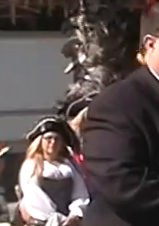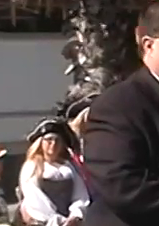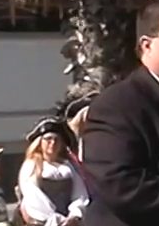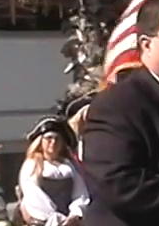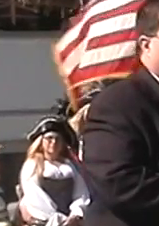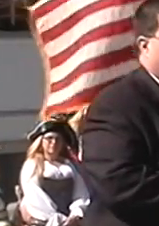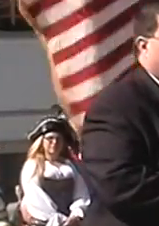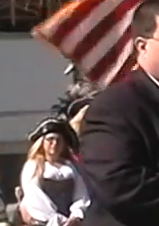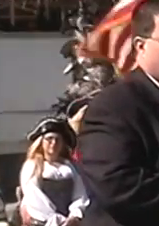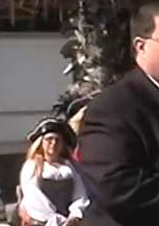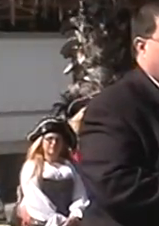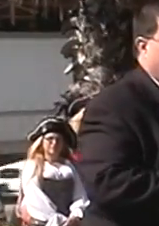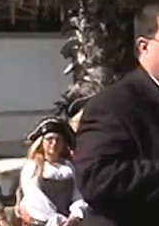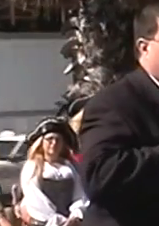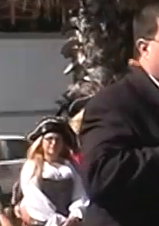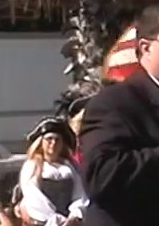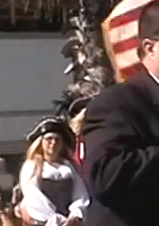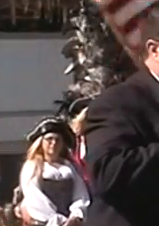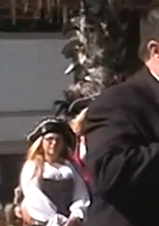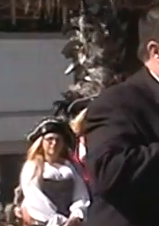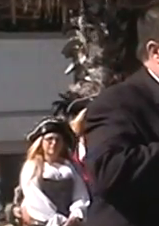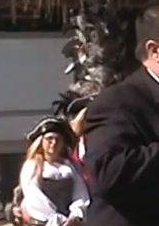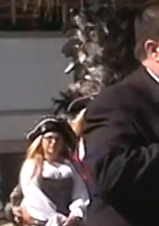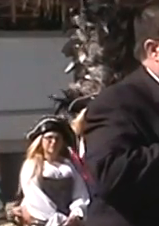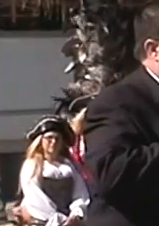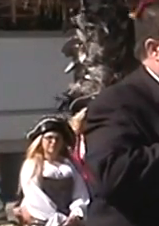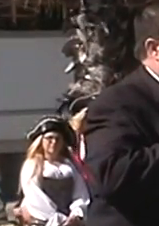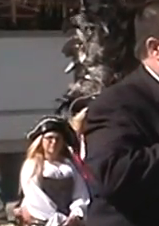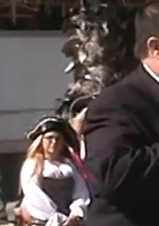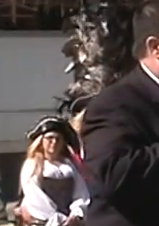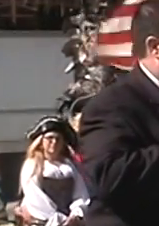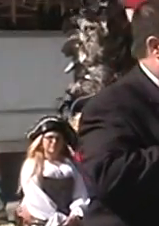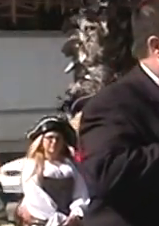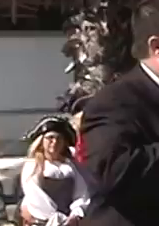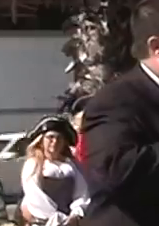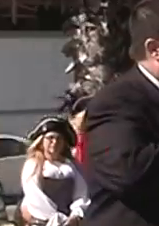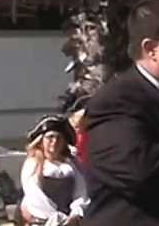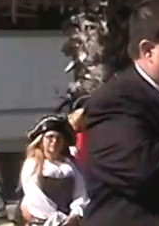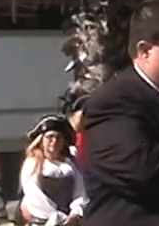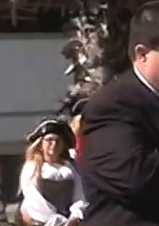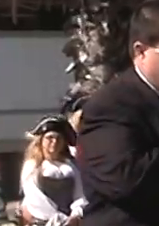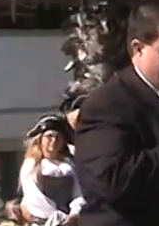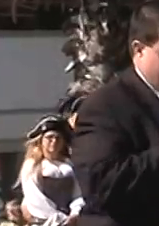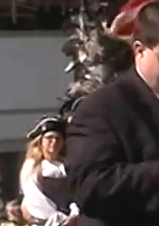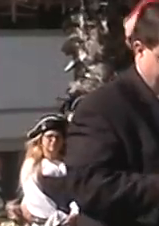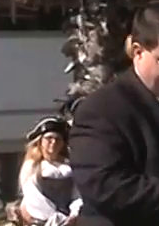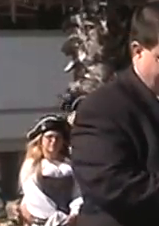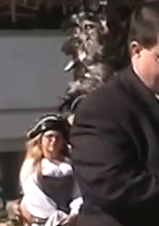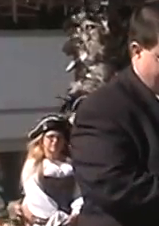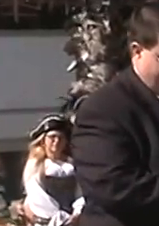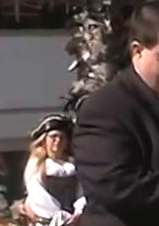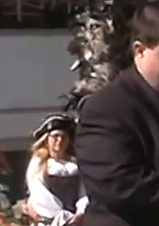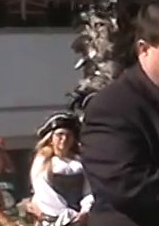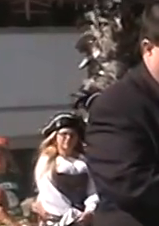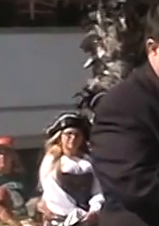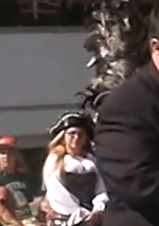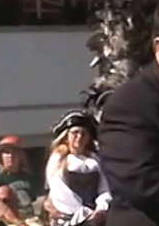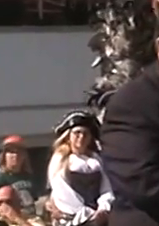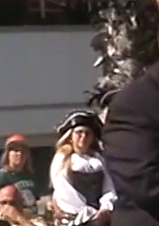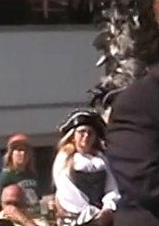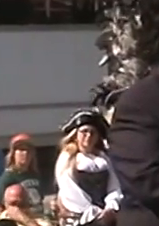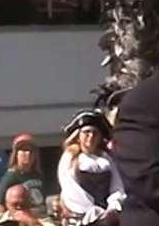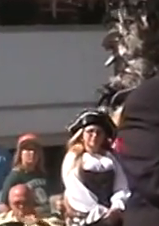Cónsul Adscrito de México, friends of St. Augustine.